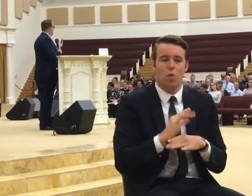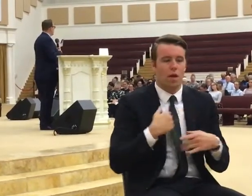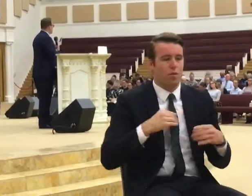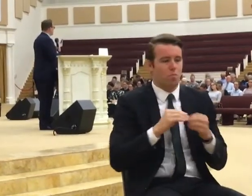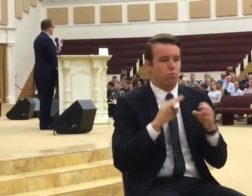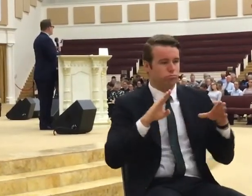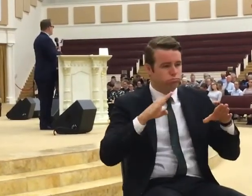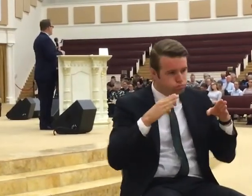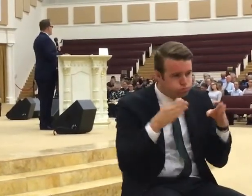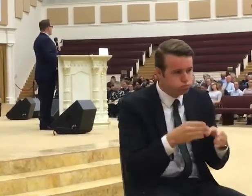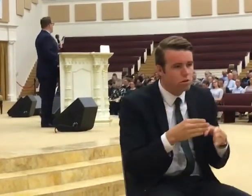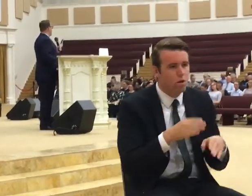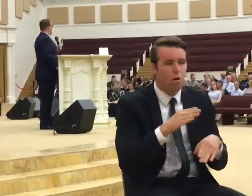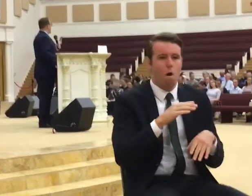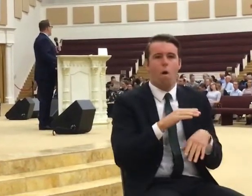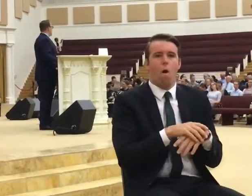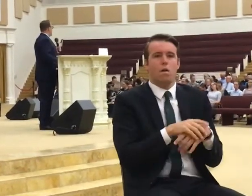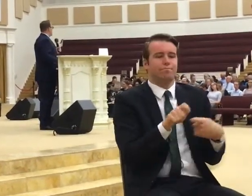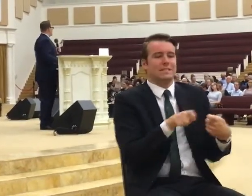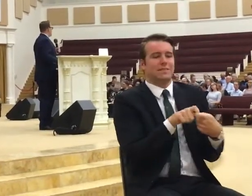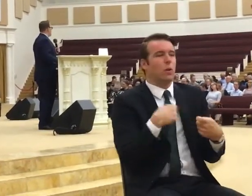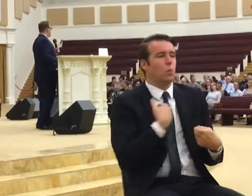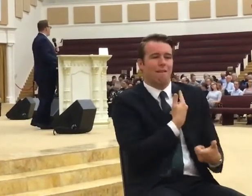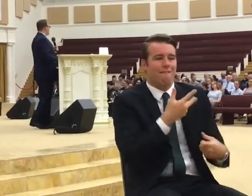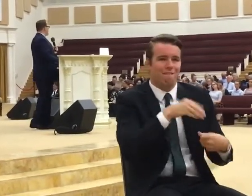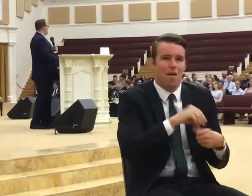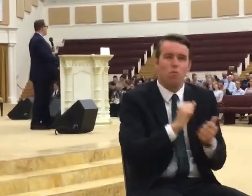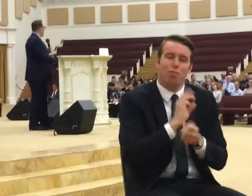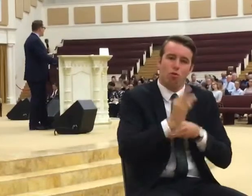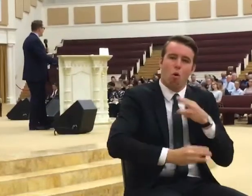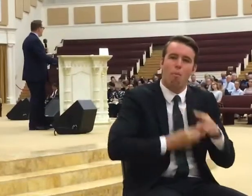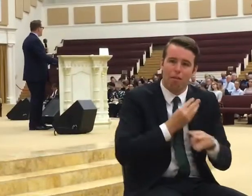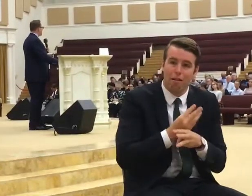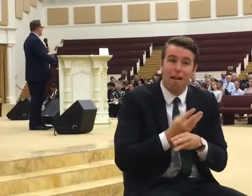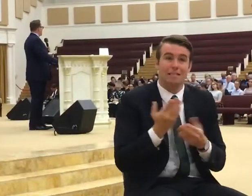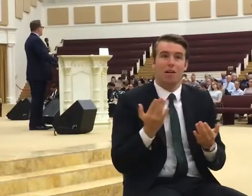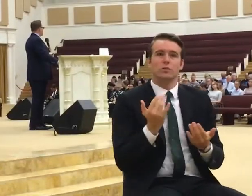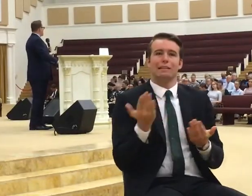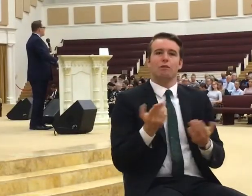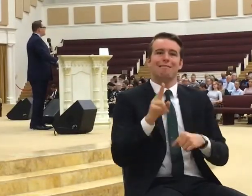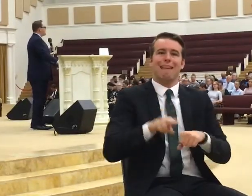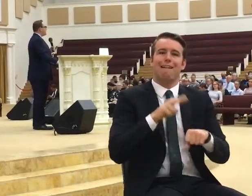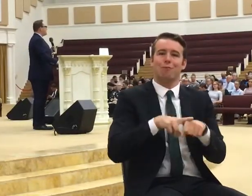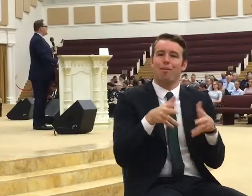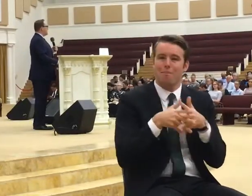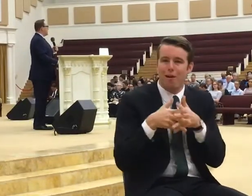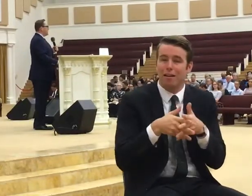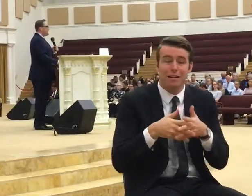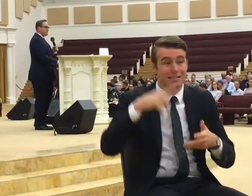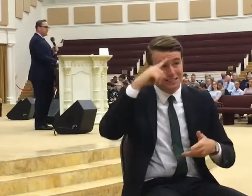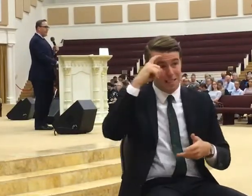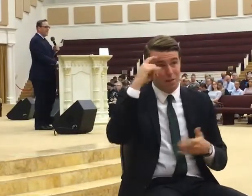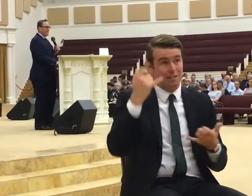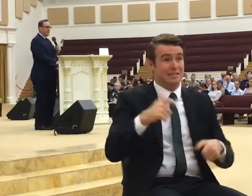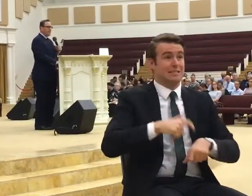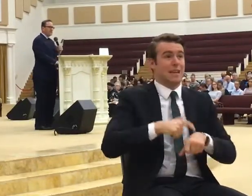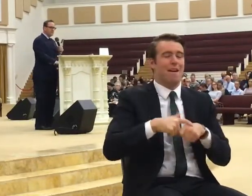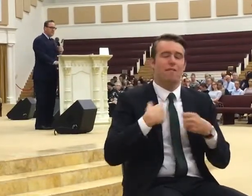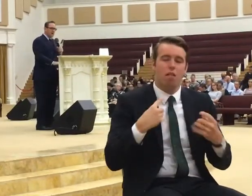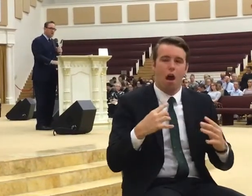in and focus on some of the things that we are a part of globally and even nationally. Summer is a season of